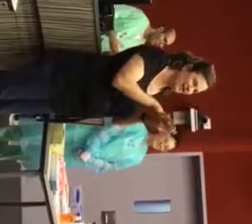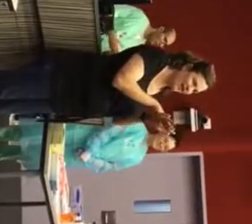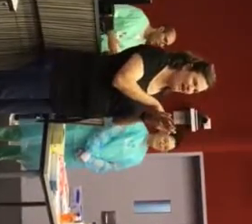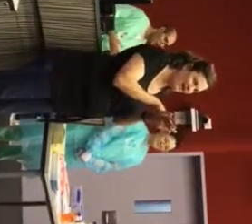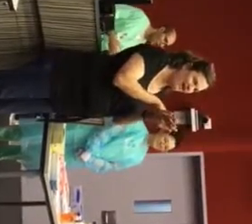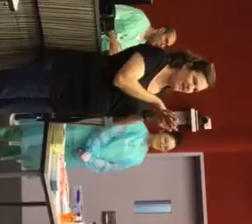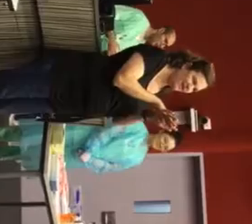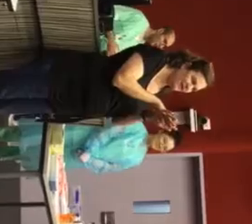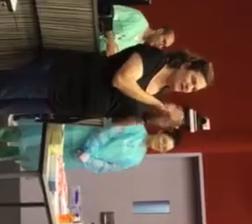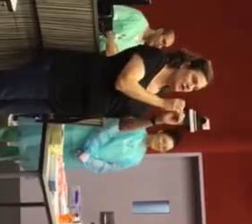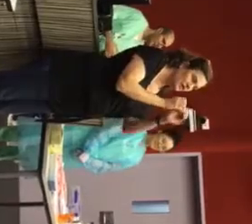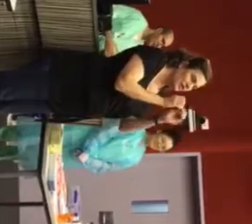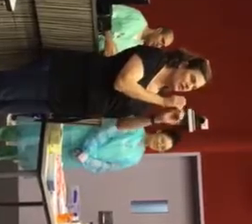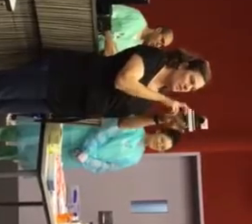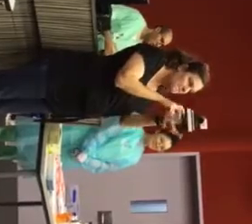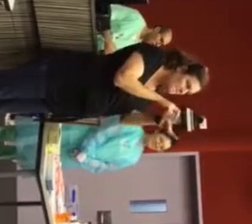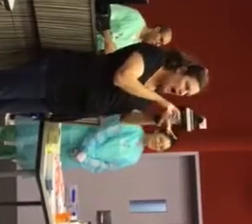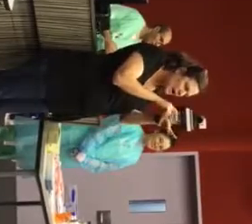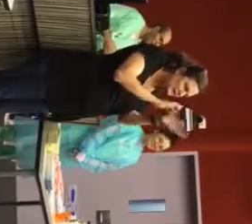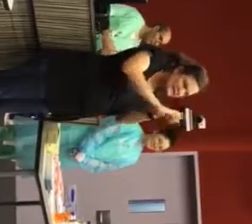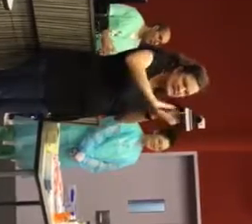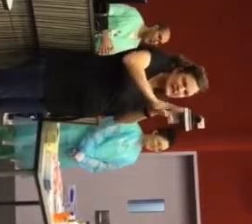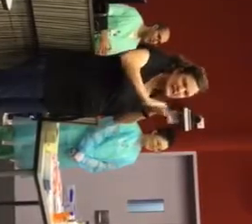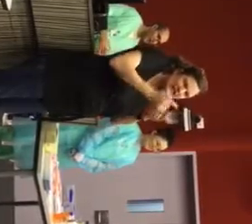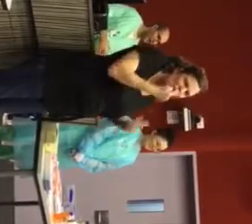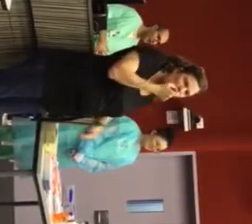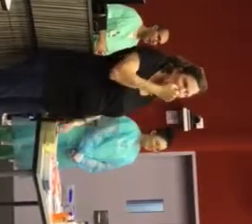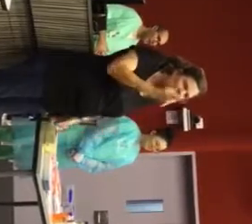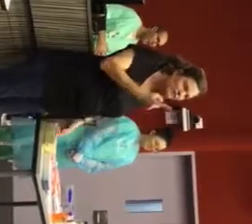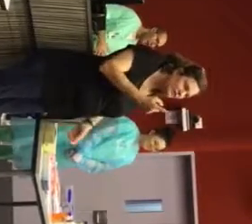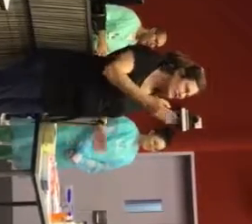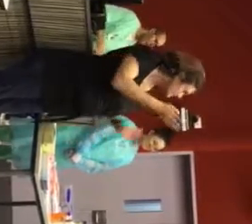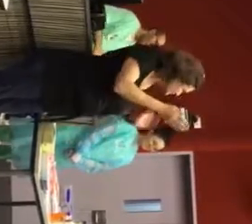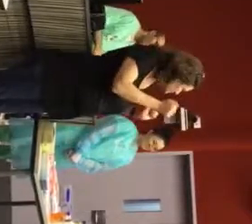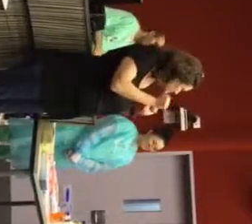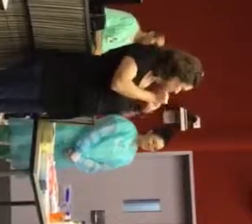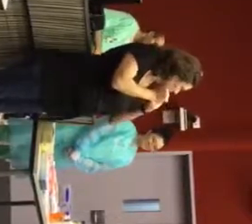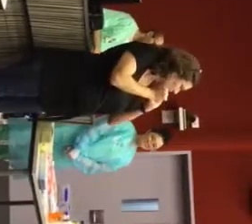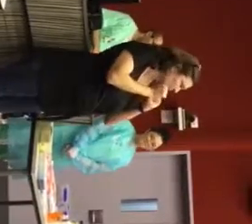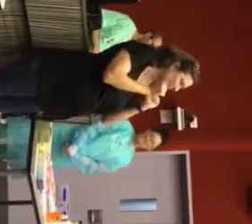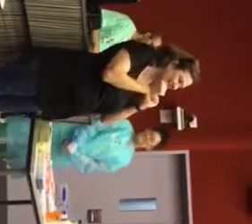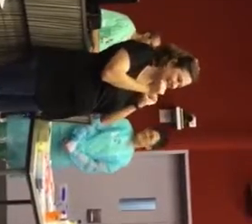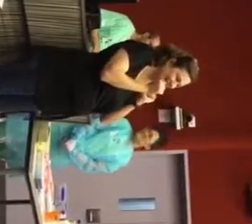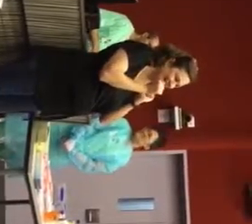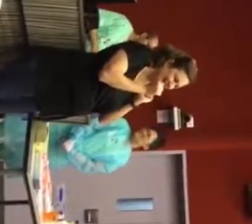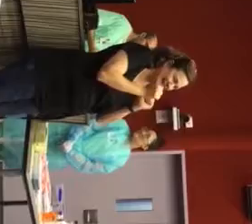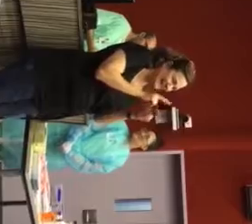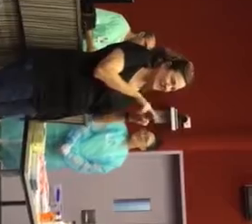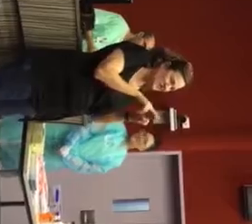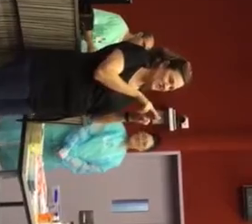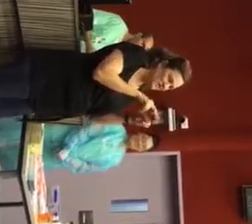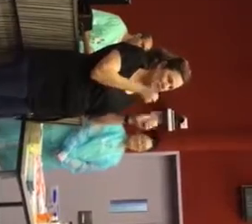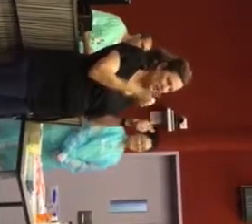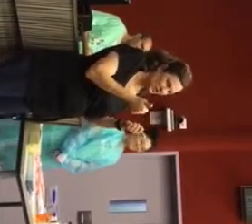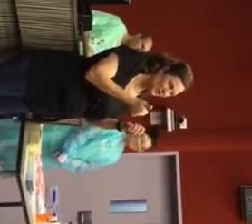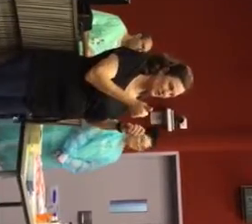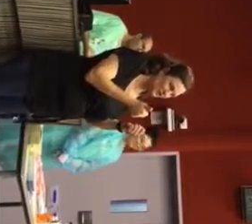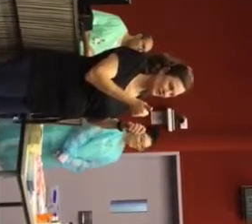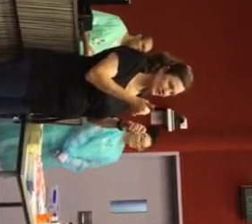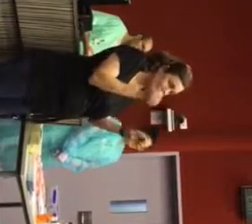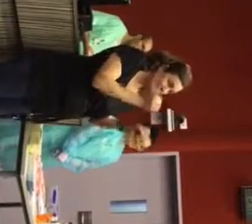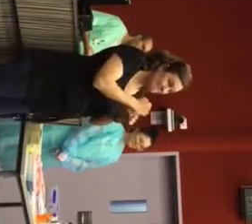off the surface of the teeth. So we're not impacted by that. And fluoride is good in the sense that it just makes the